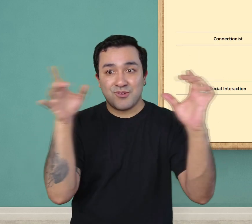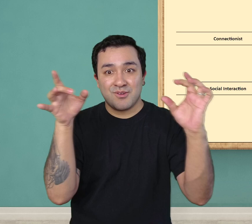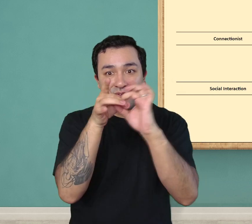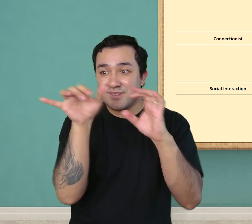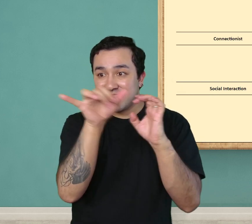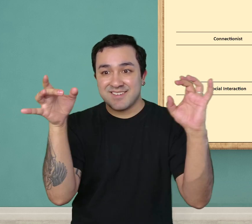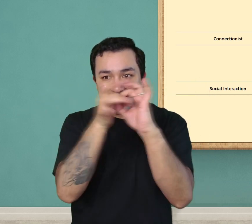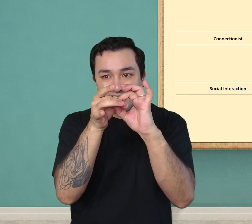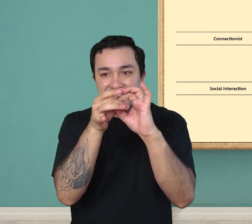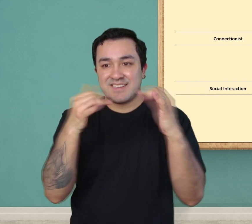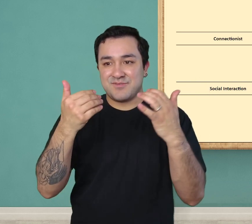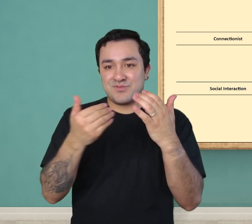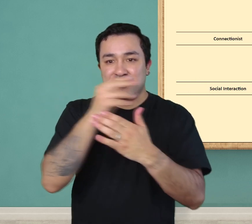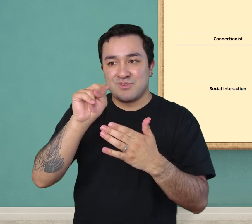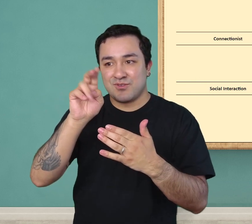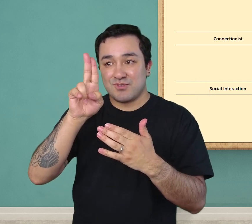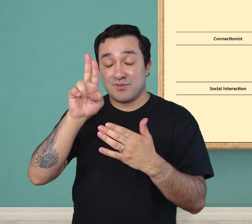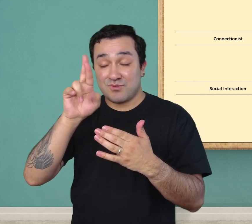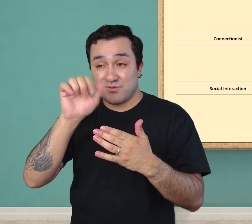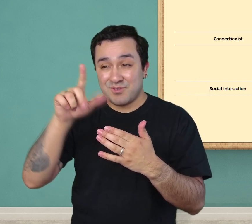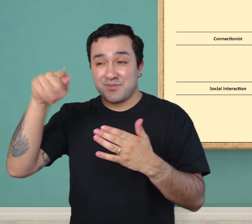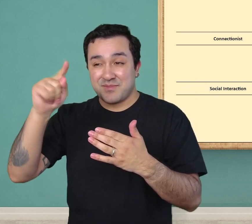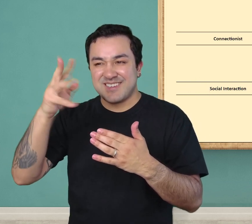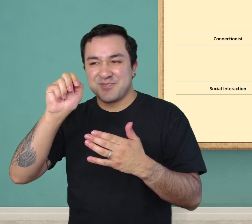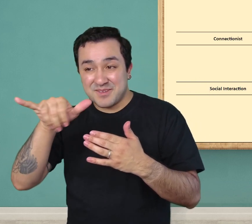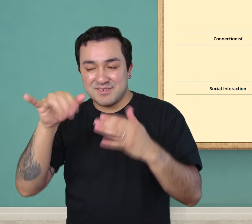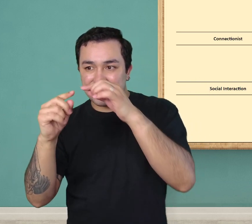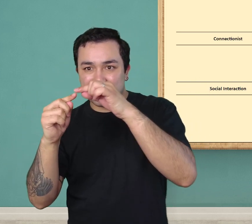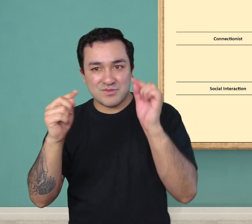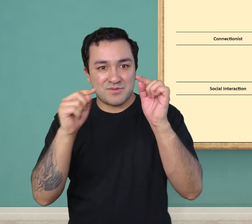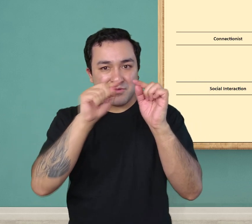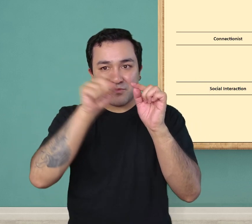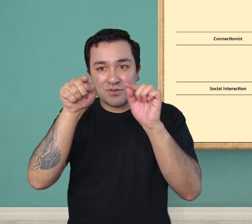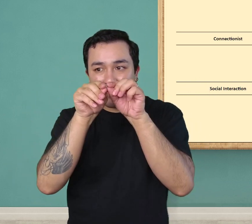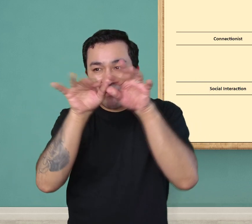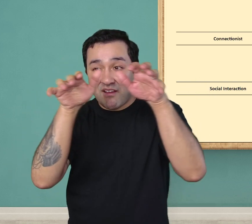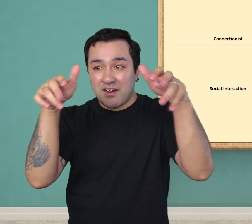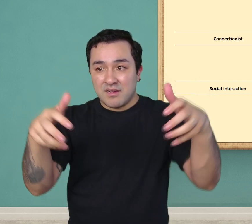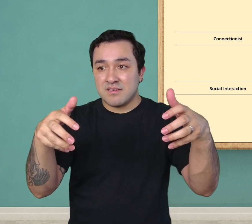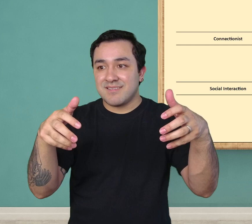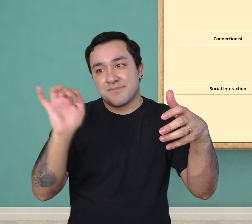with words, words with meanings, and their brain creates new neural pathways.